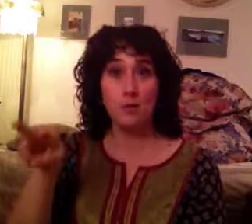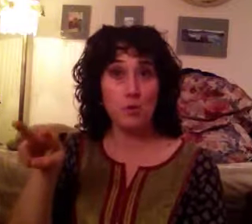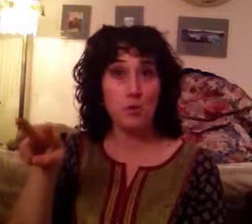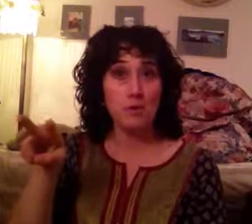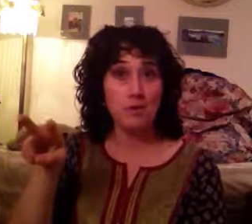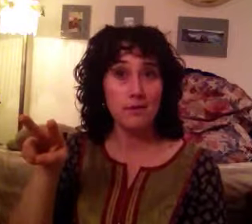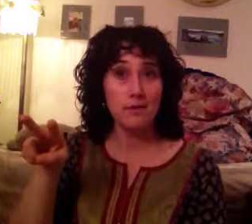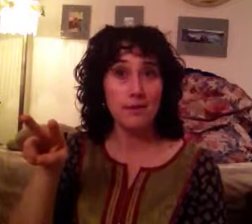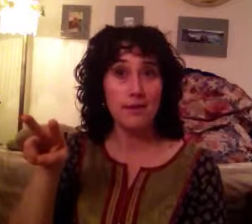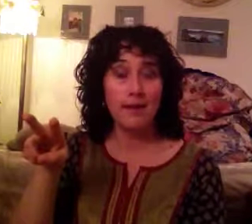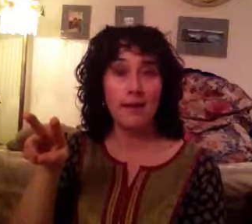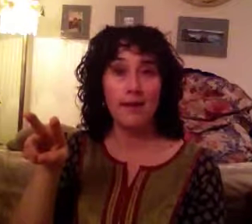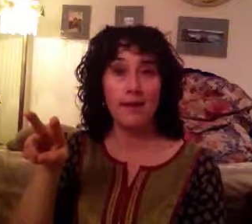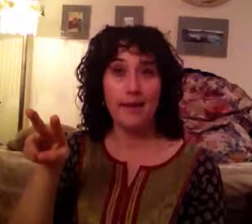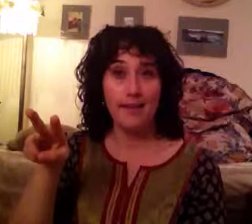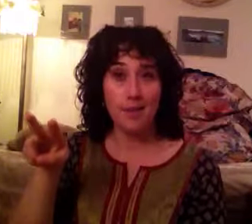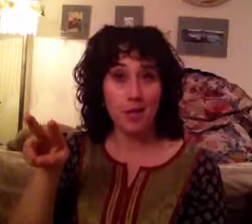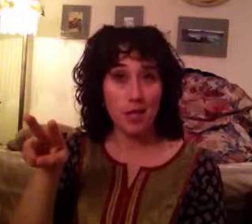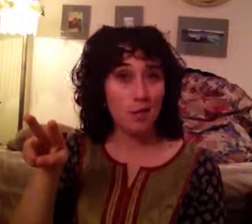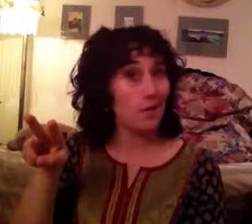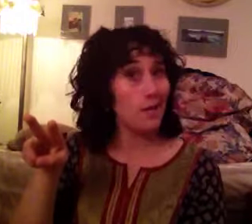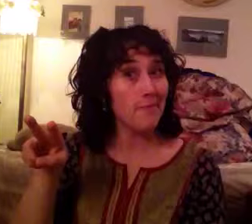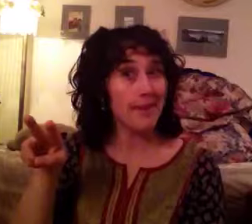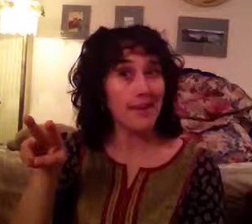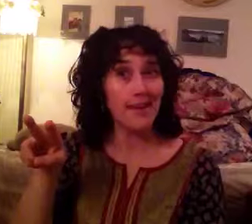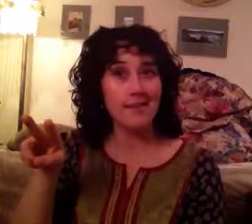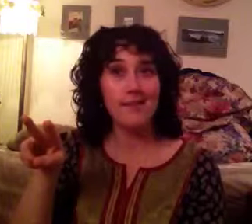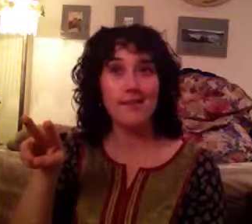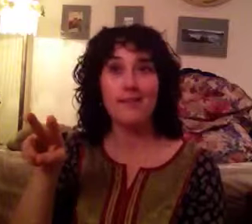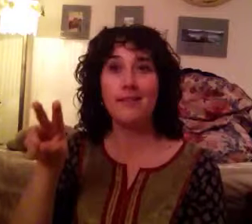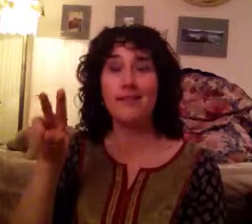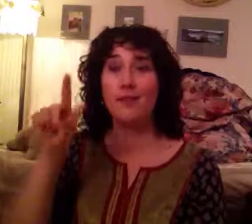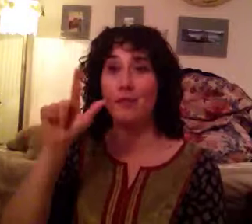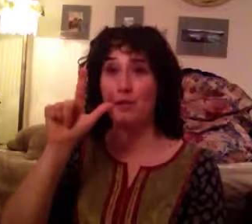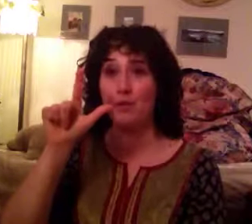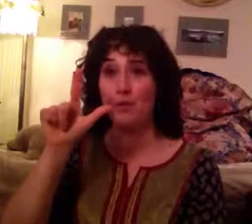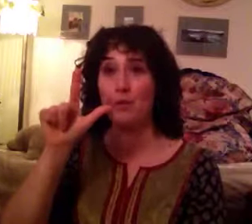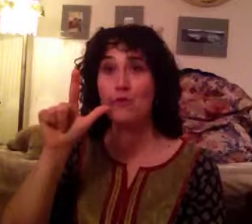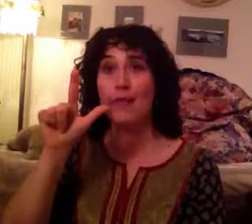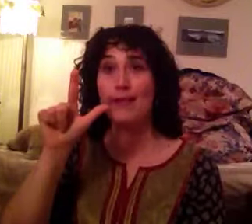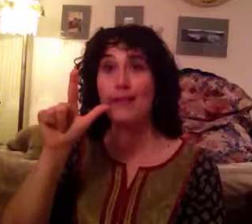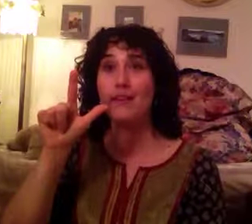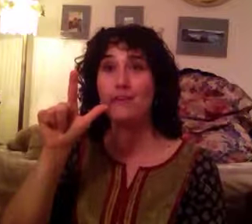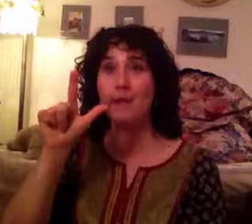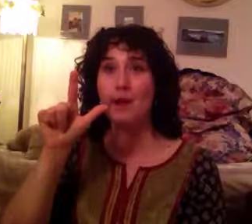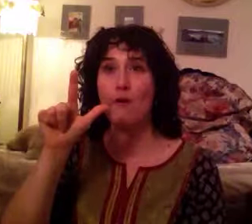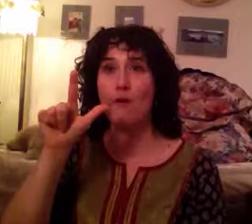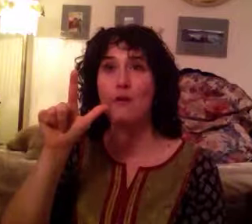22, and then it changes shape again so that the 2s are like this from now on.